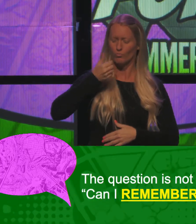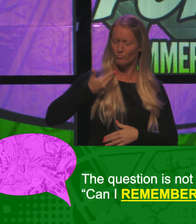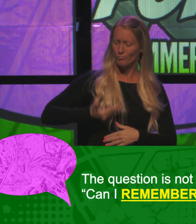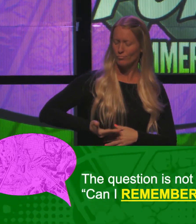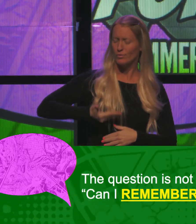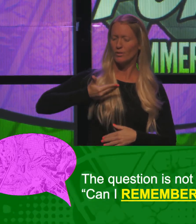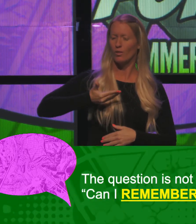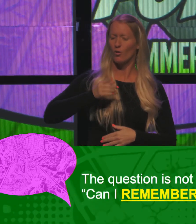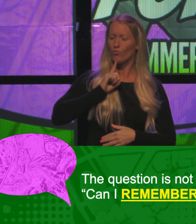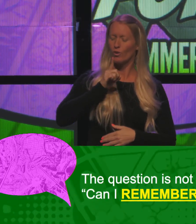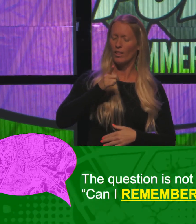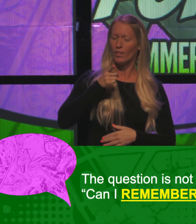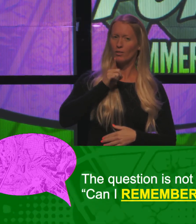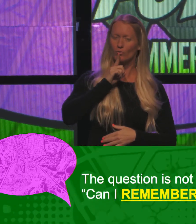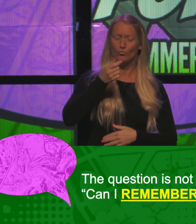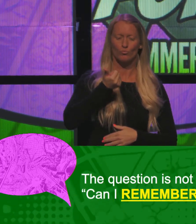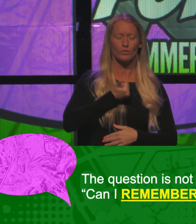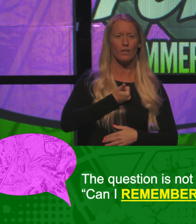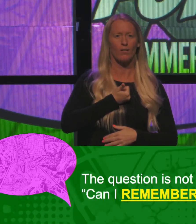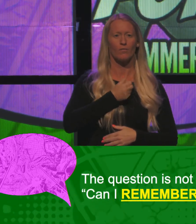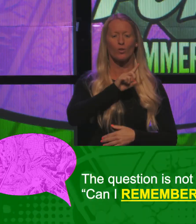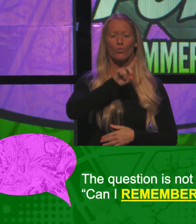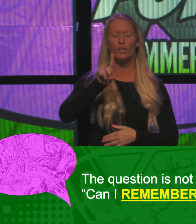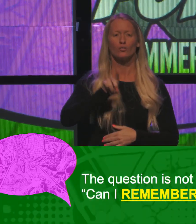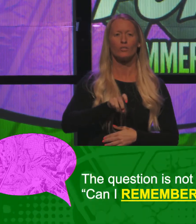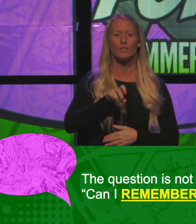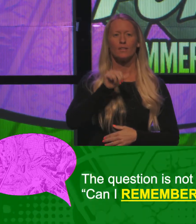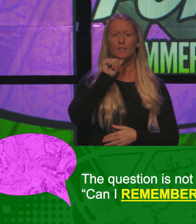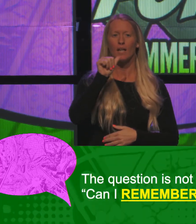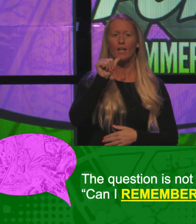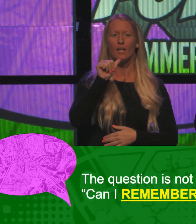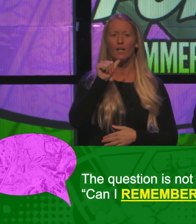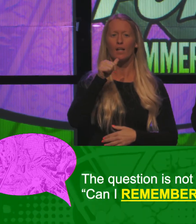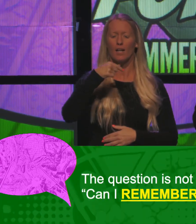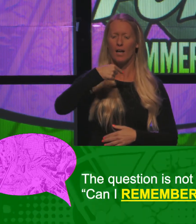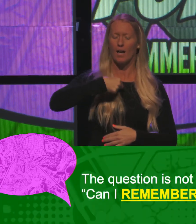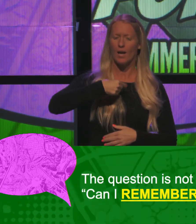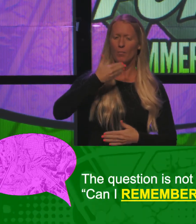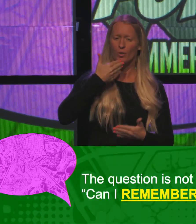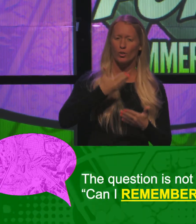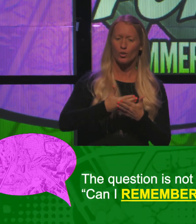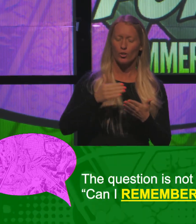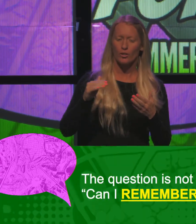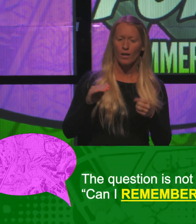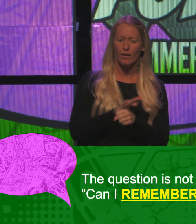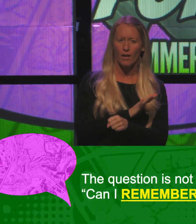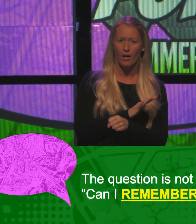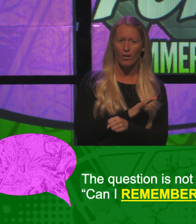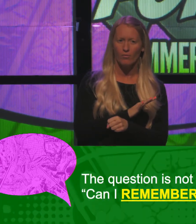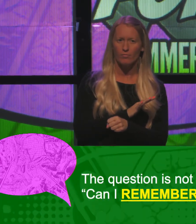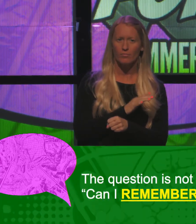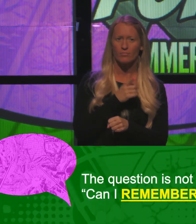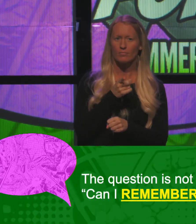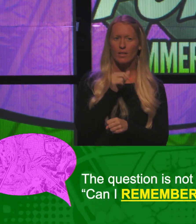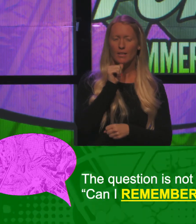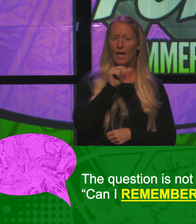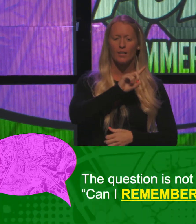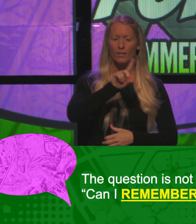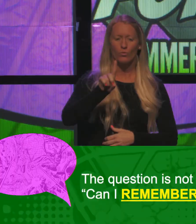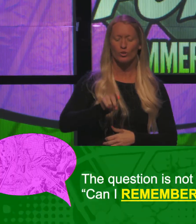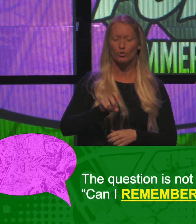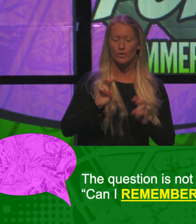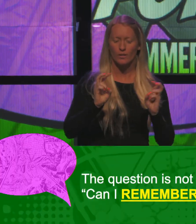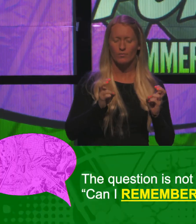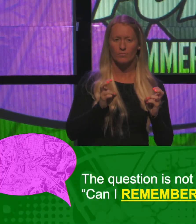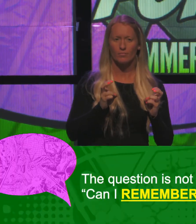Because the question is not, am I good enough? That's not the question. The question is not, am I good enough, but